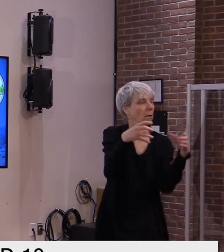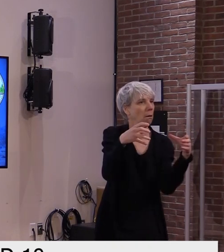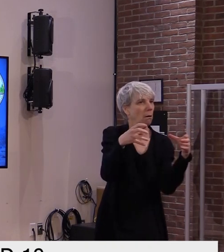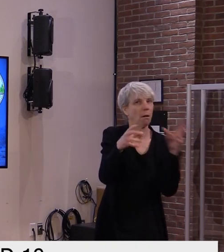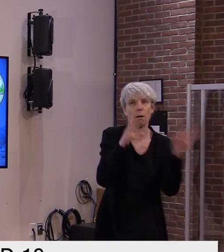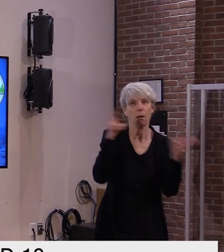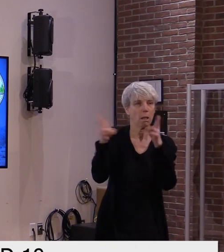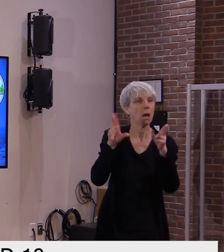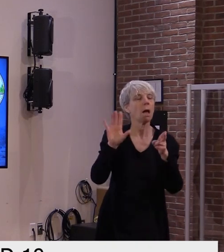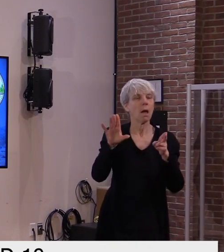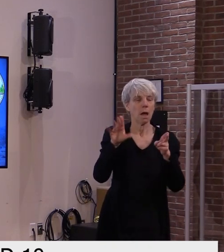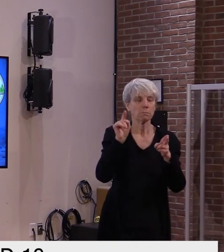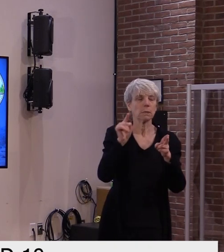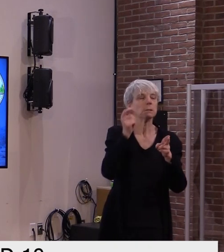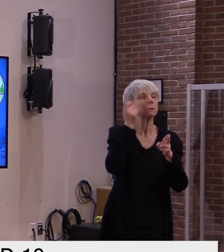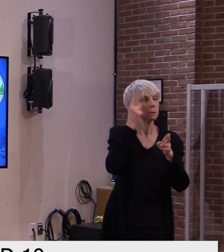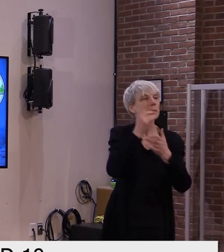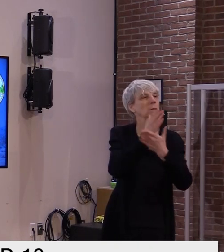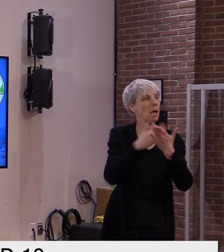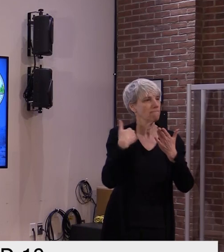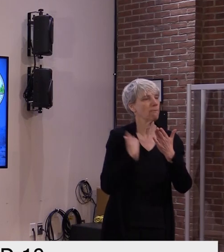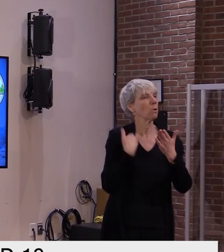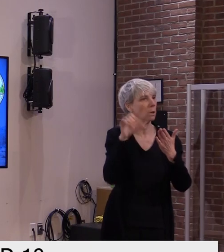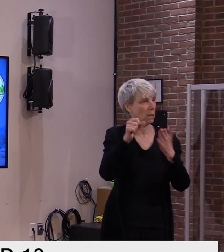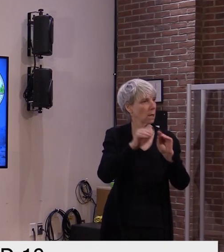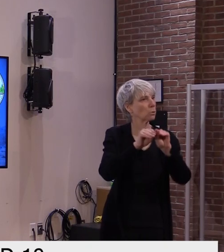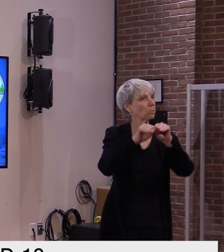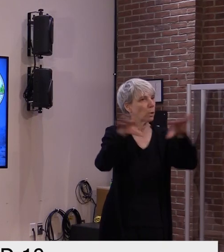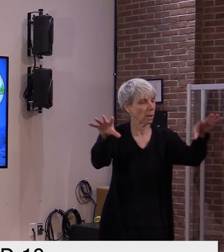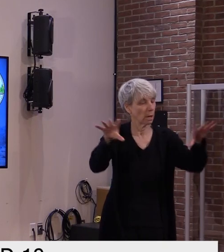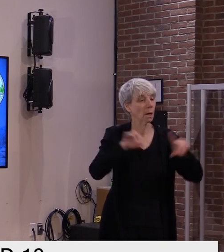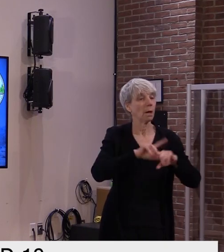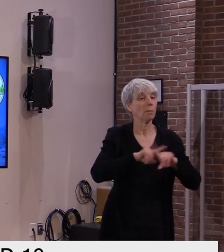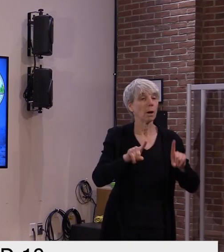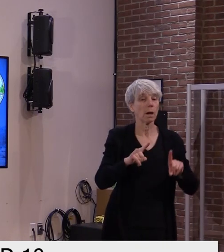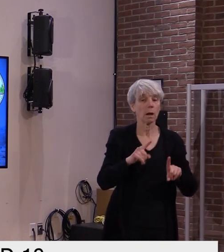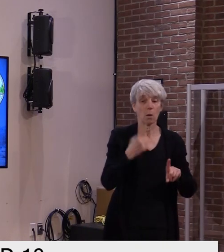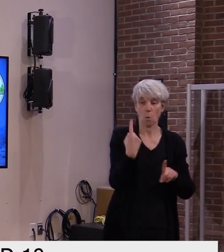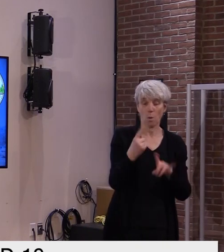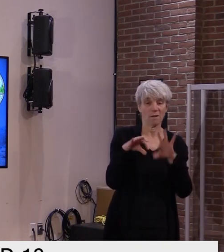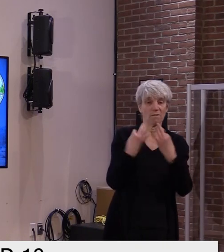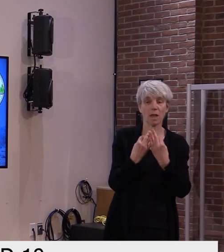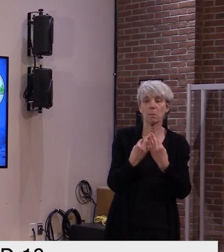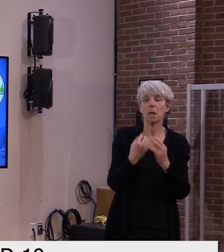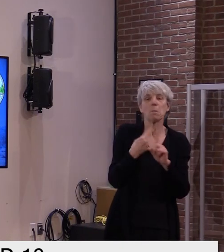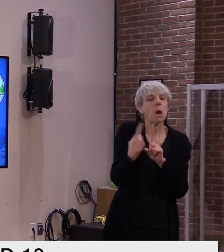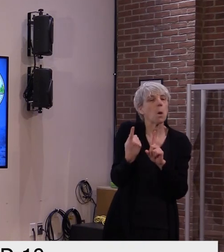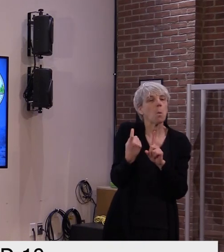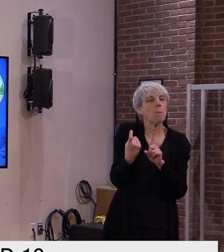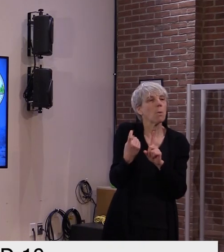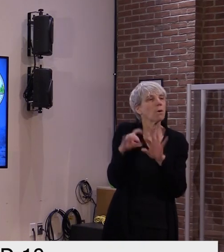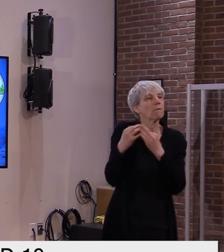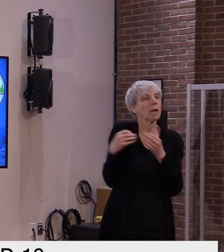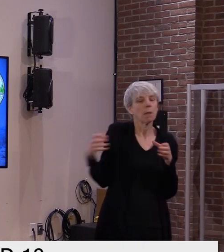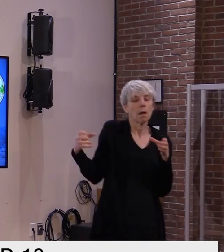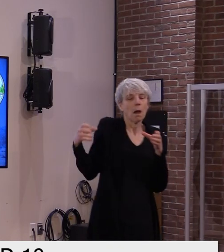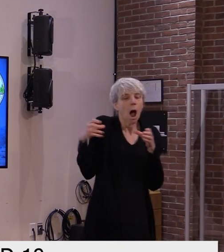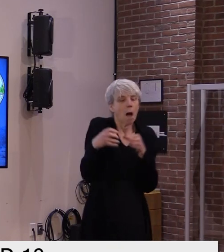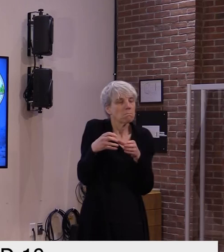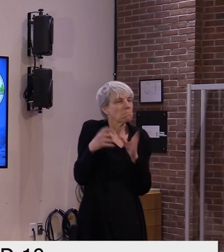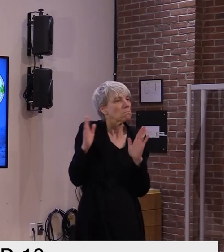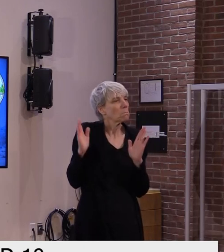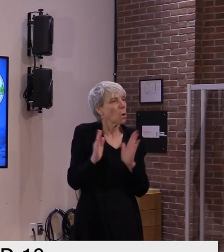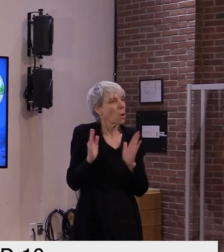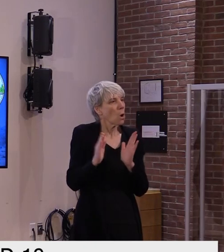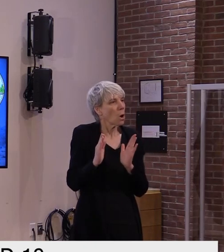those. But the single family gatherings with one other trusted family we haven't seen